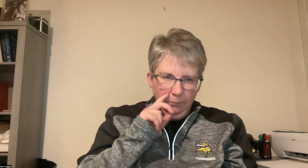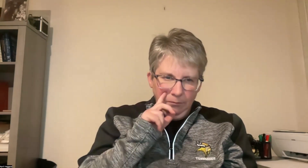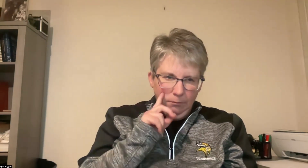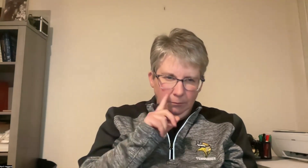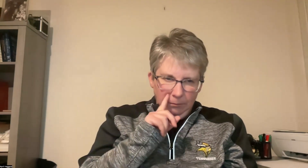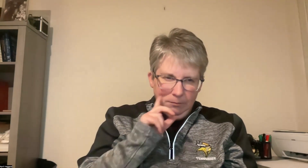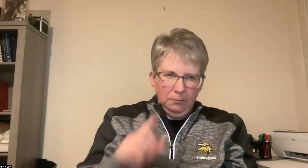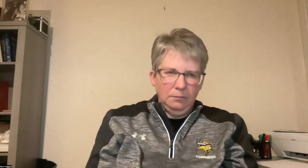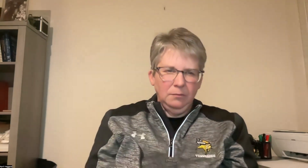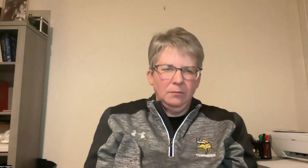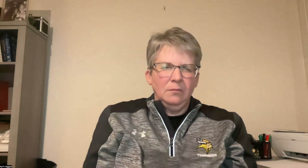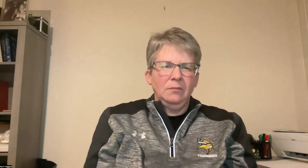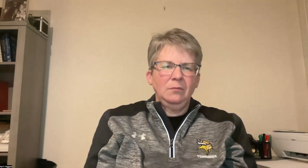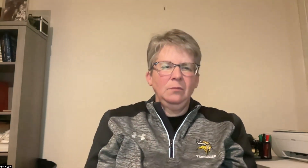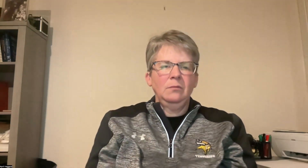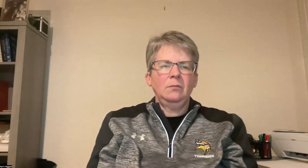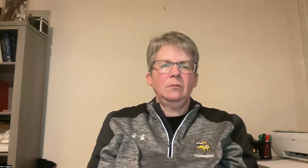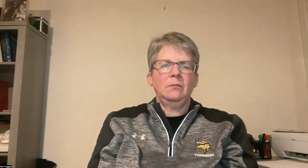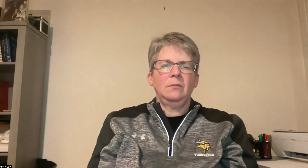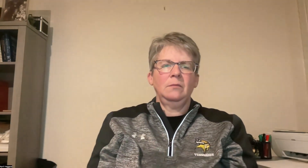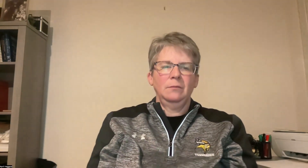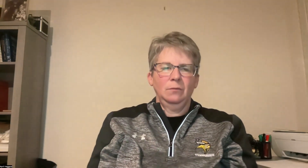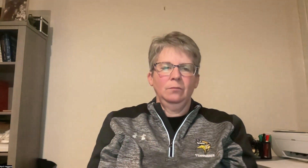Okay, Jennifer, you have your hand up. Okay, so I'm a little confused.